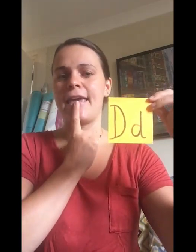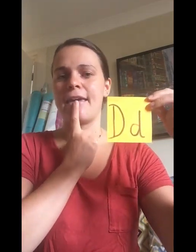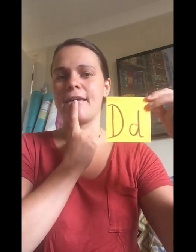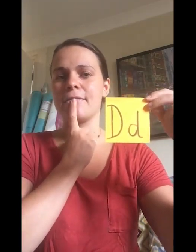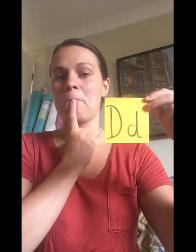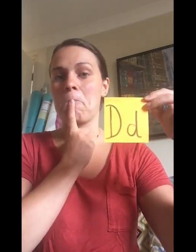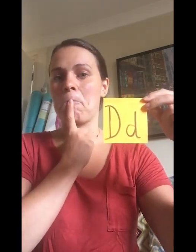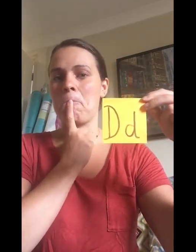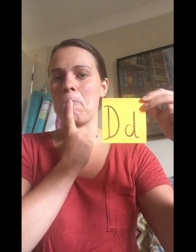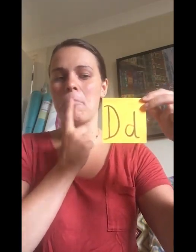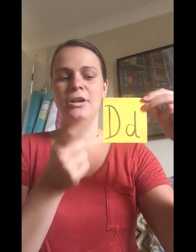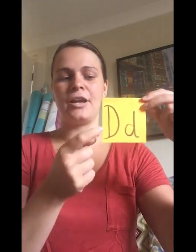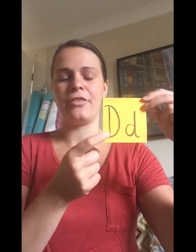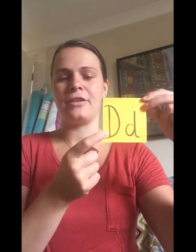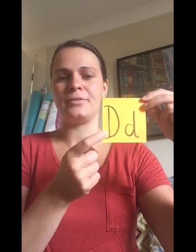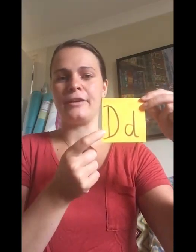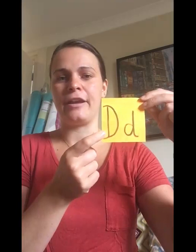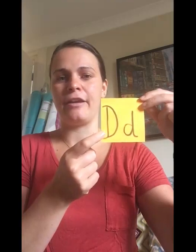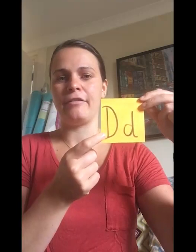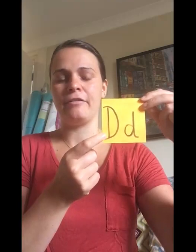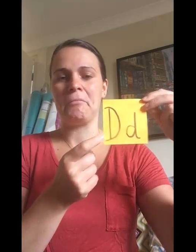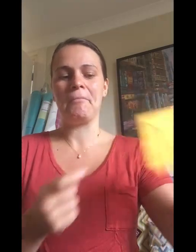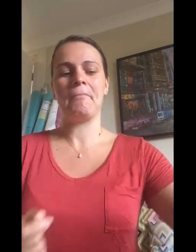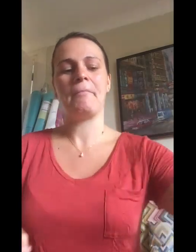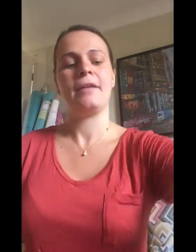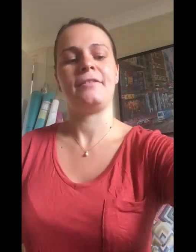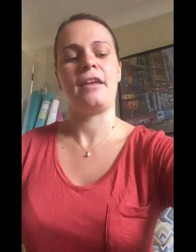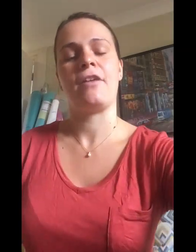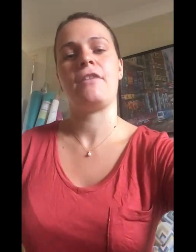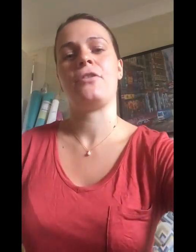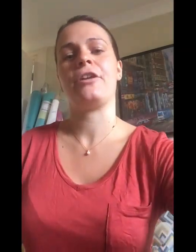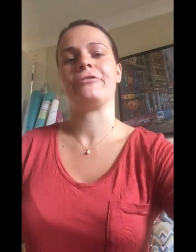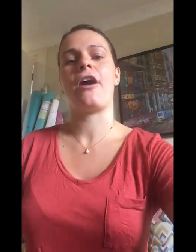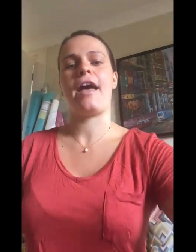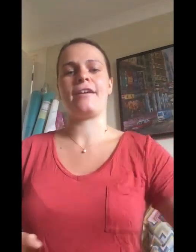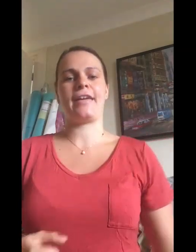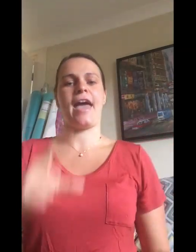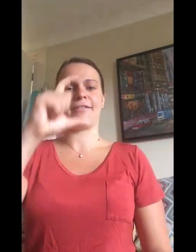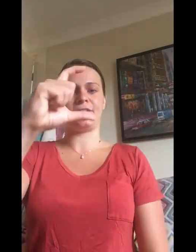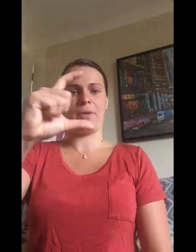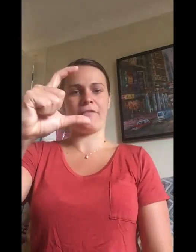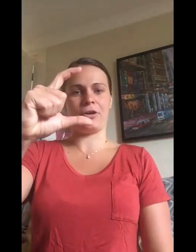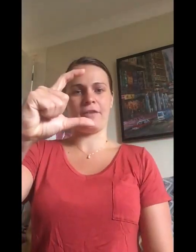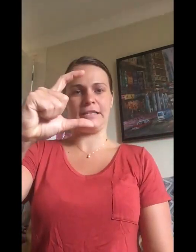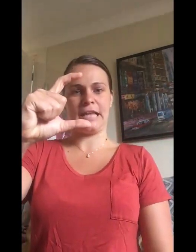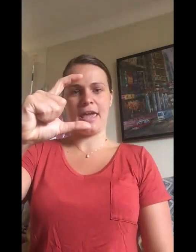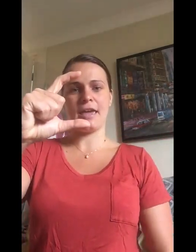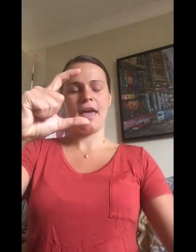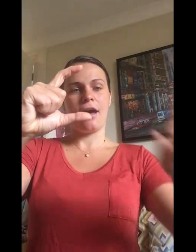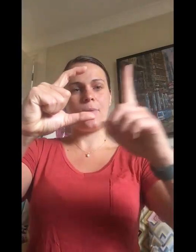C? Looking at this one here. See if any of you got it right. Okay, so we have a curvy C, and we